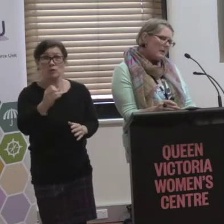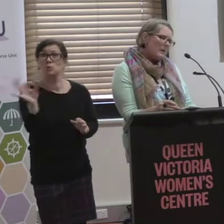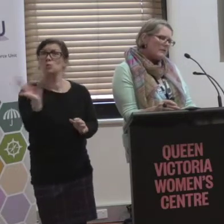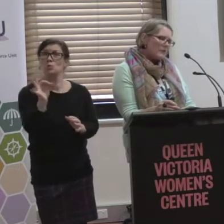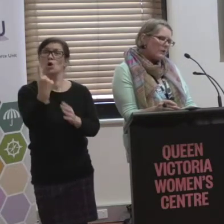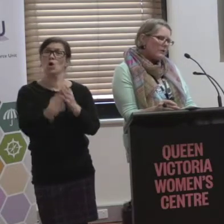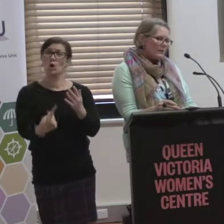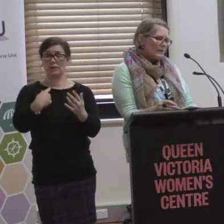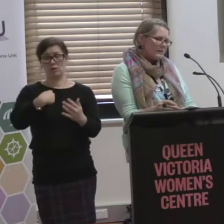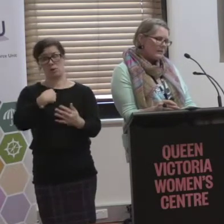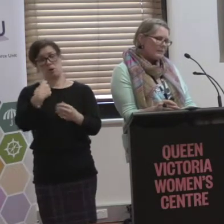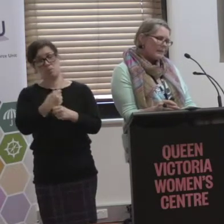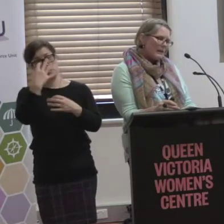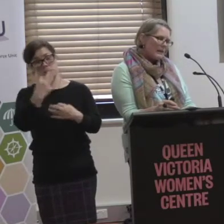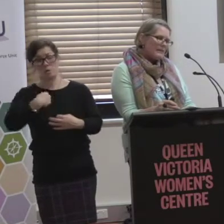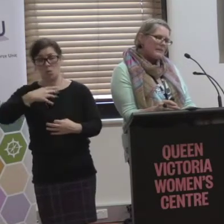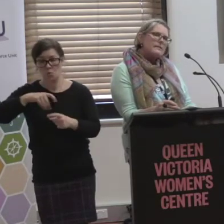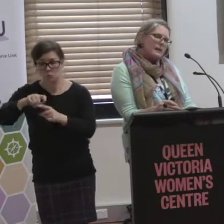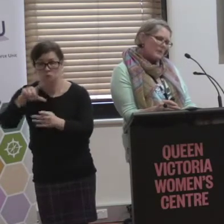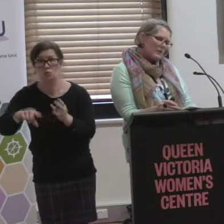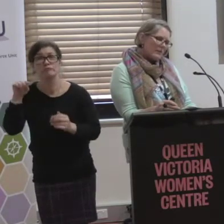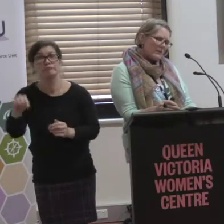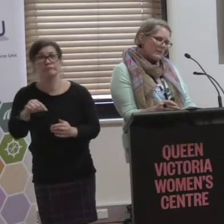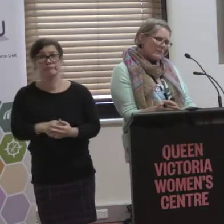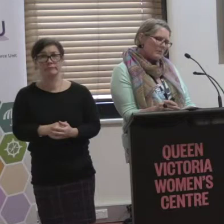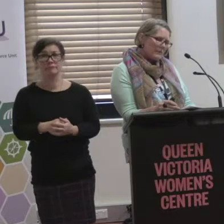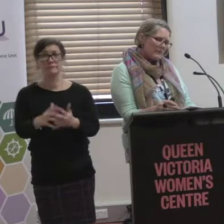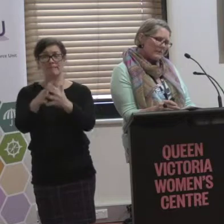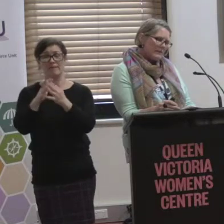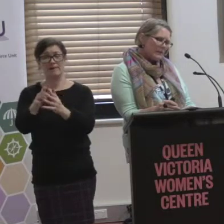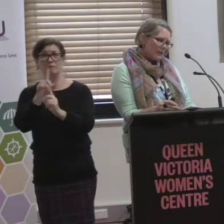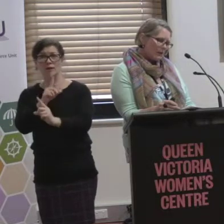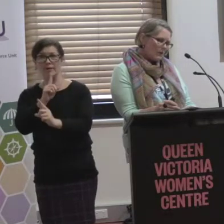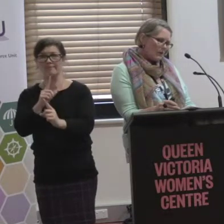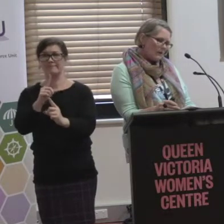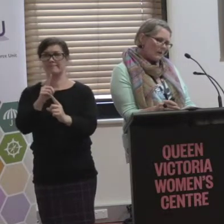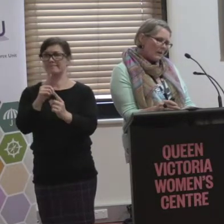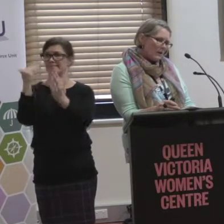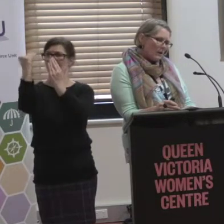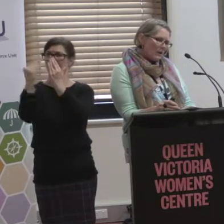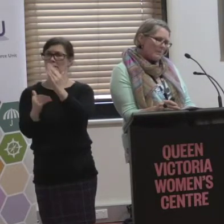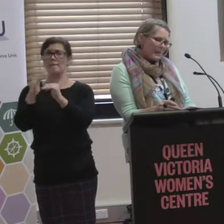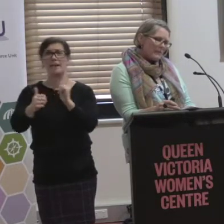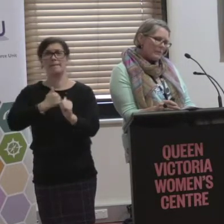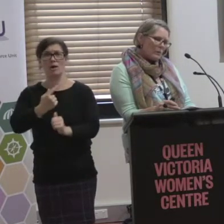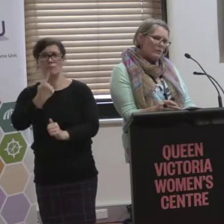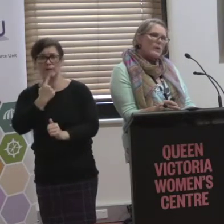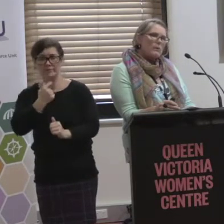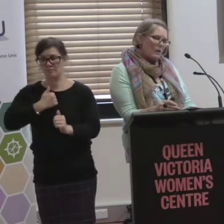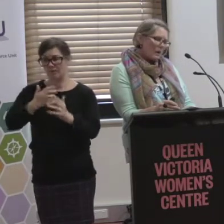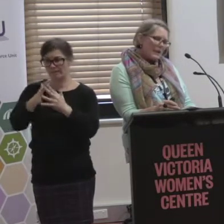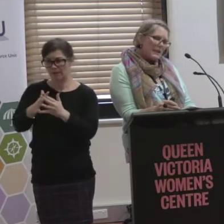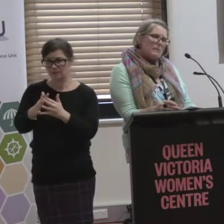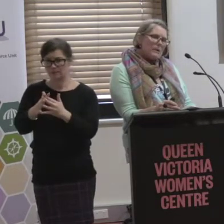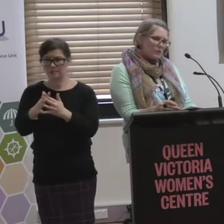choice. So a values directive is a statement of a person's preferences and values on the basis on which they